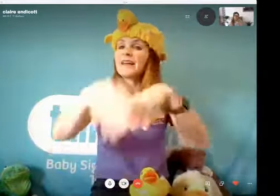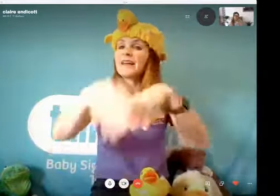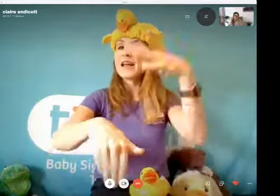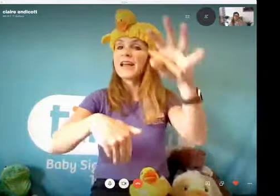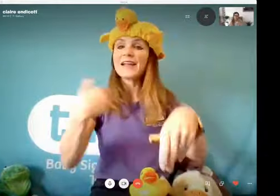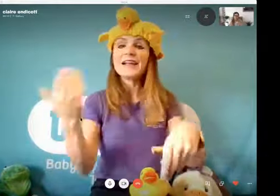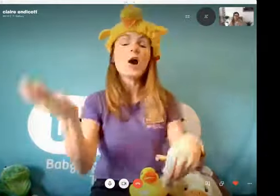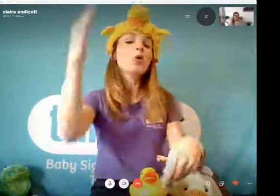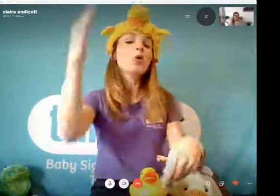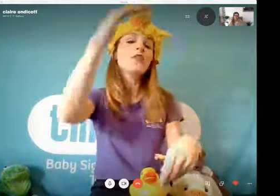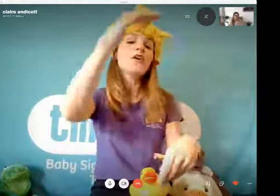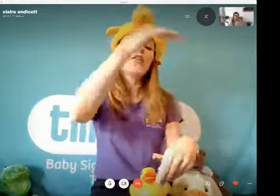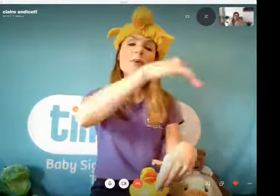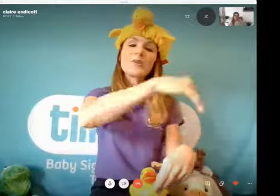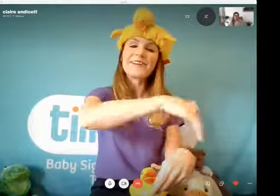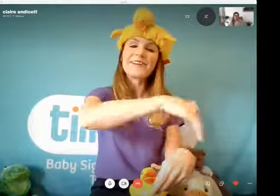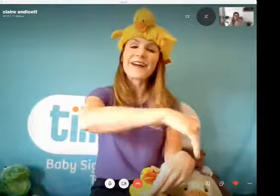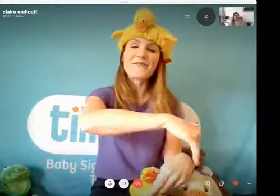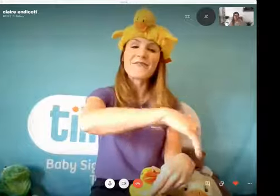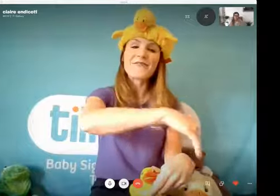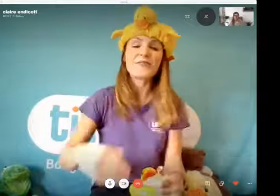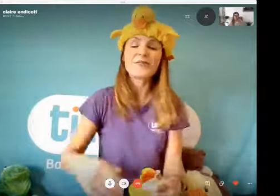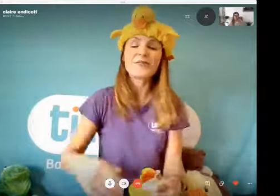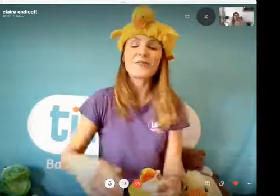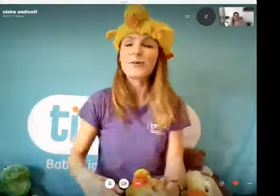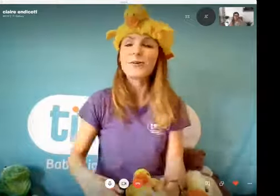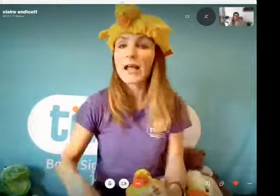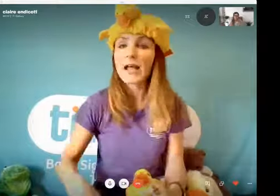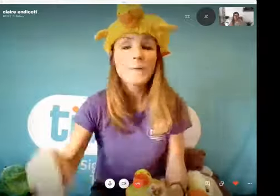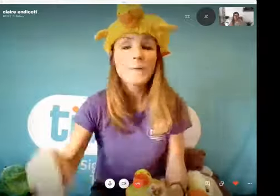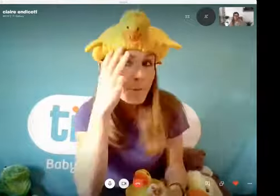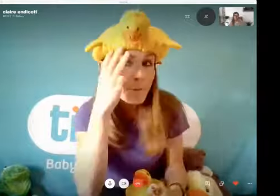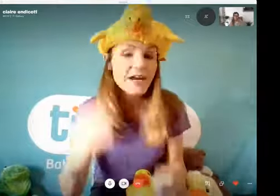day over the pond and far away. Mummy duck said,